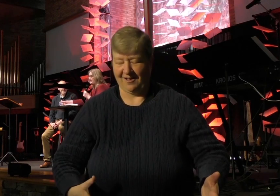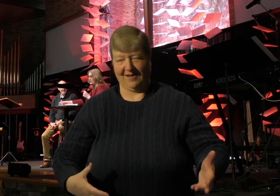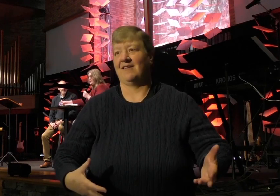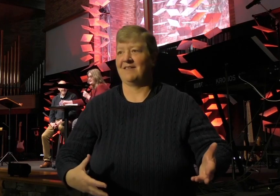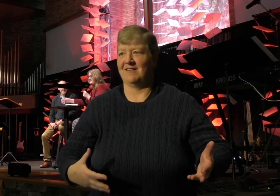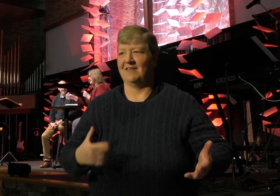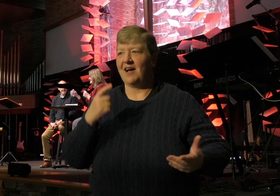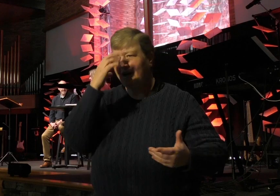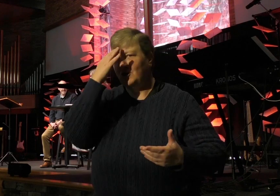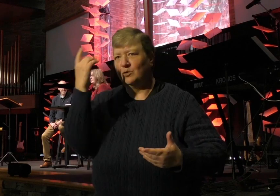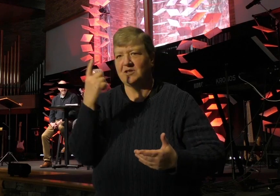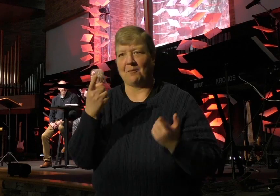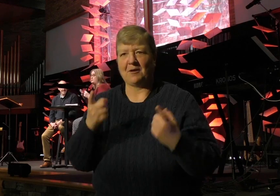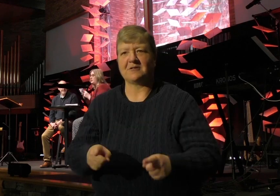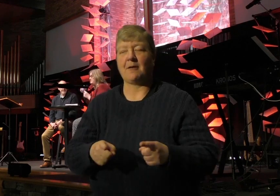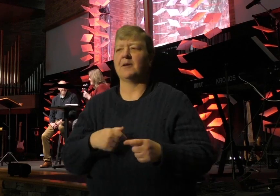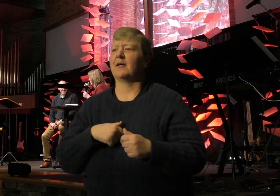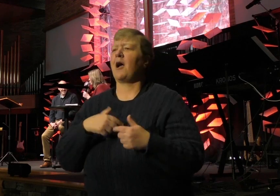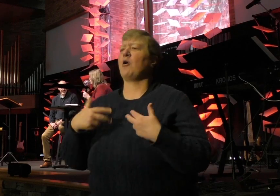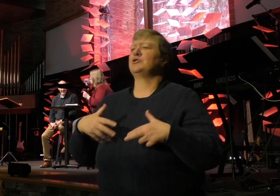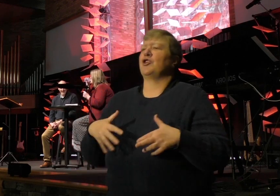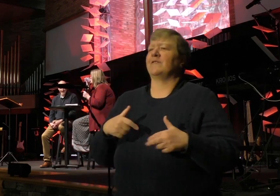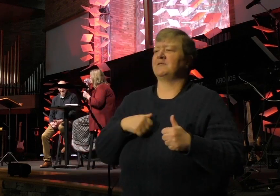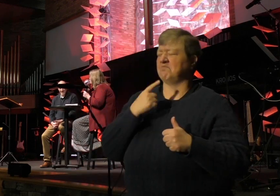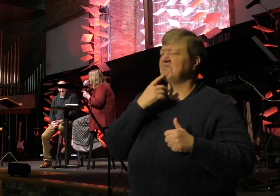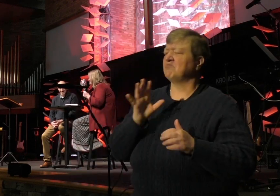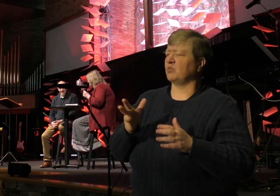got a little nervous, and I said that we'd talk more tomorrow.